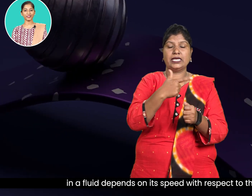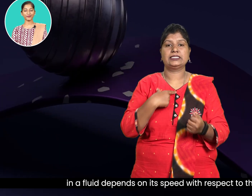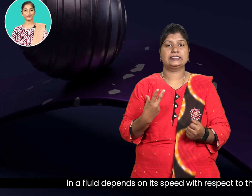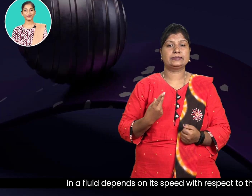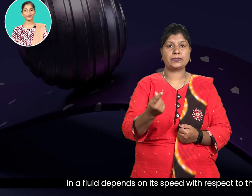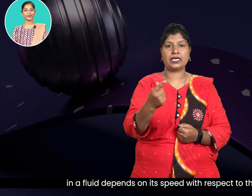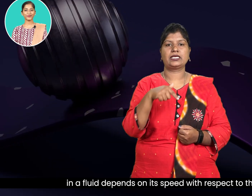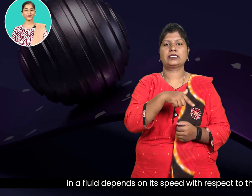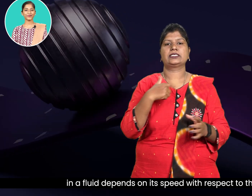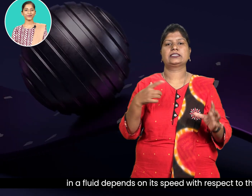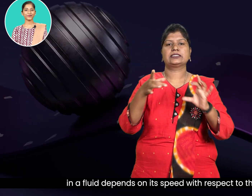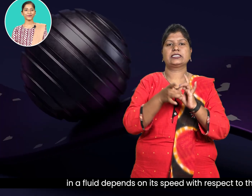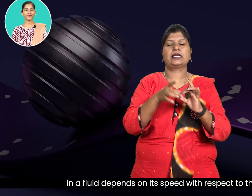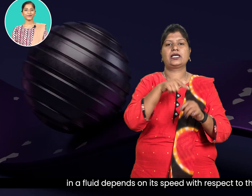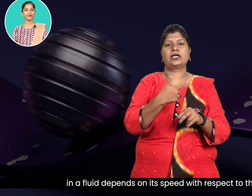fluid.